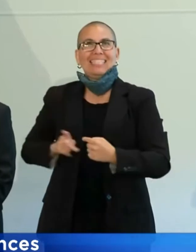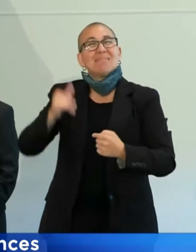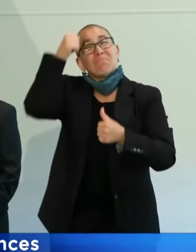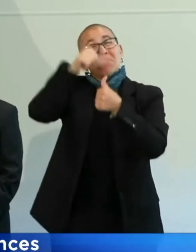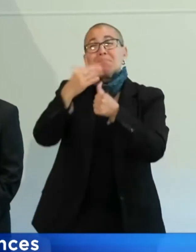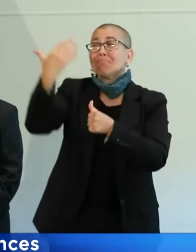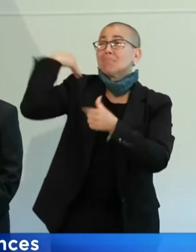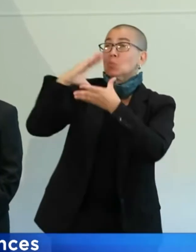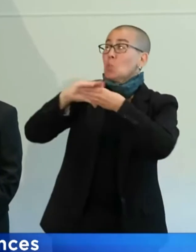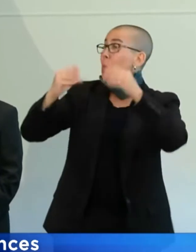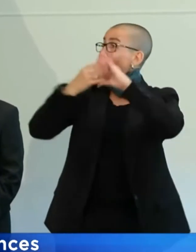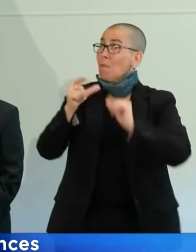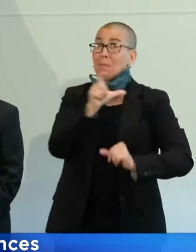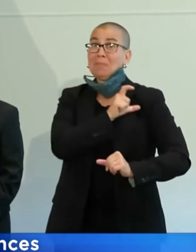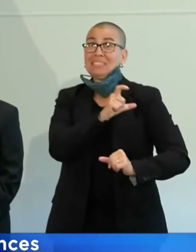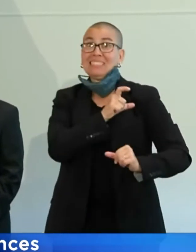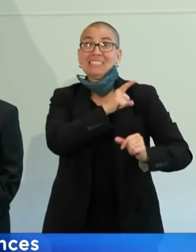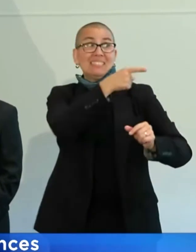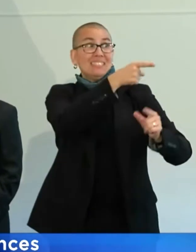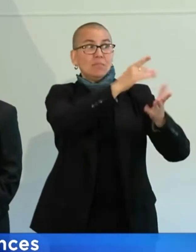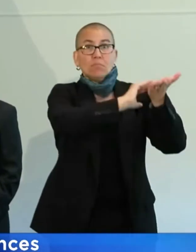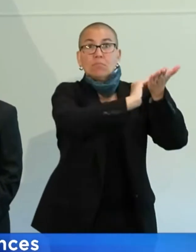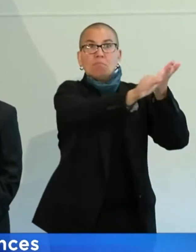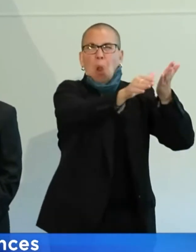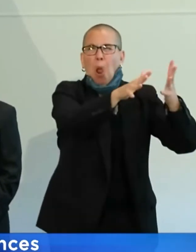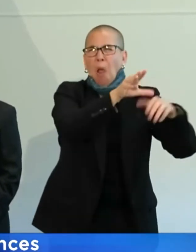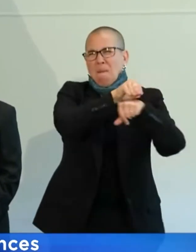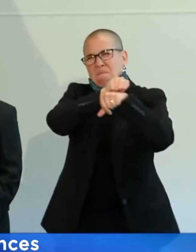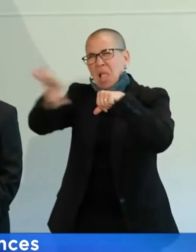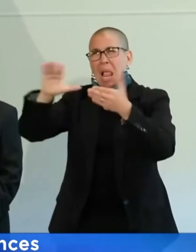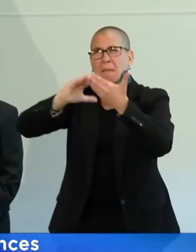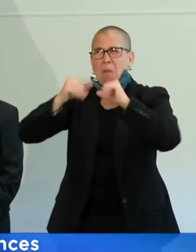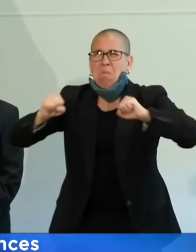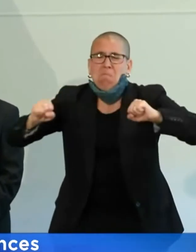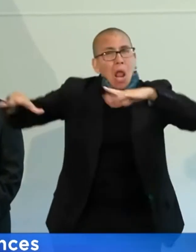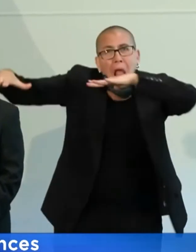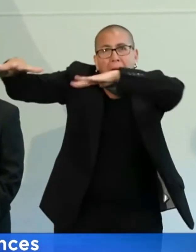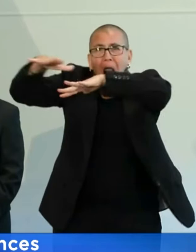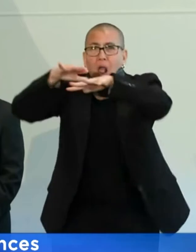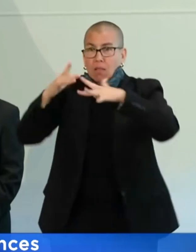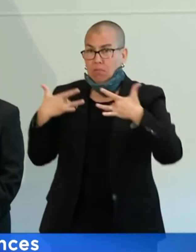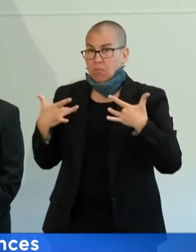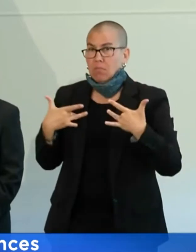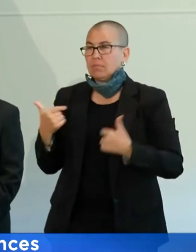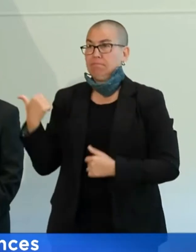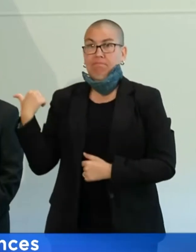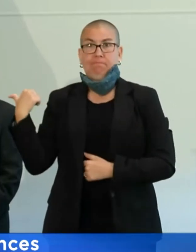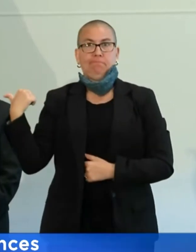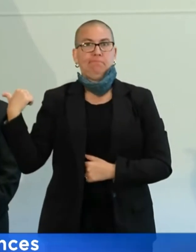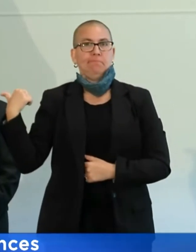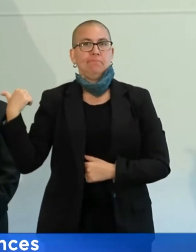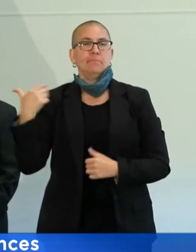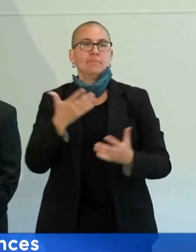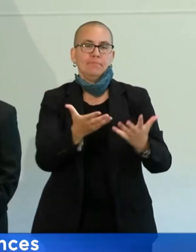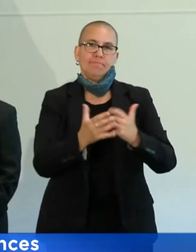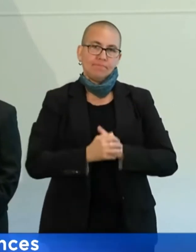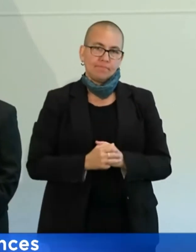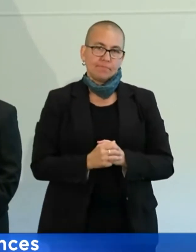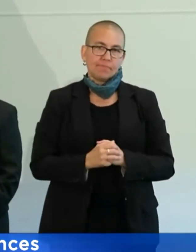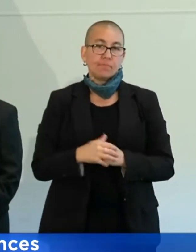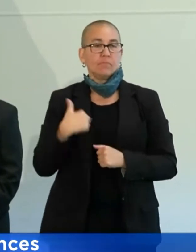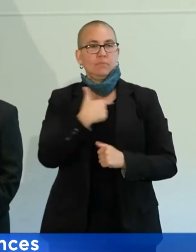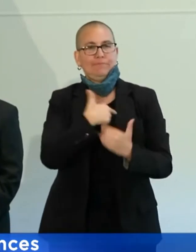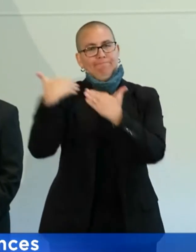charge the charges that fit the facts in this case when we have done so. And so